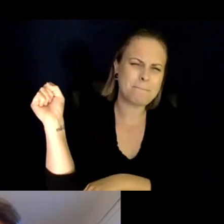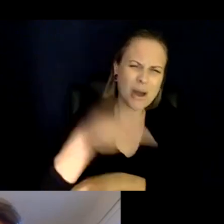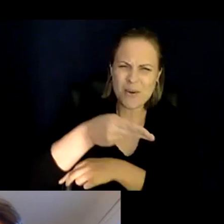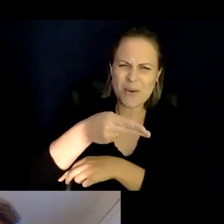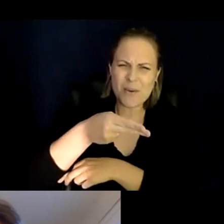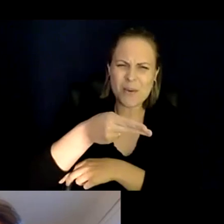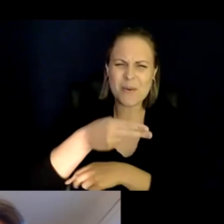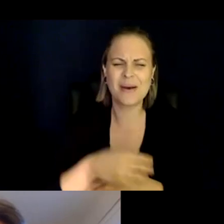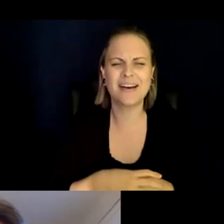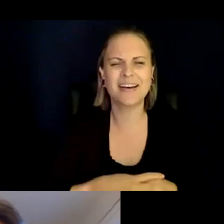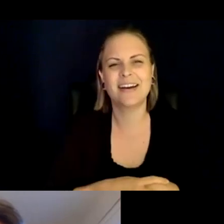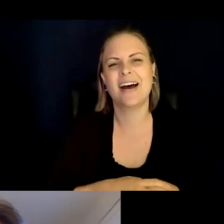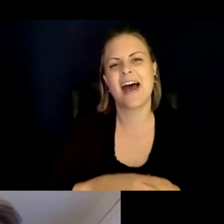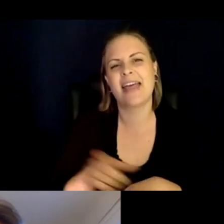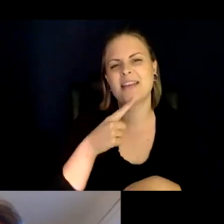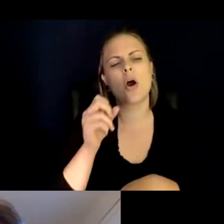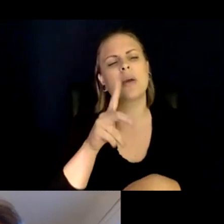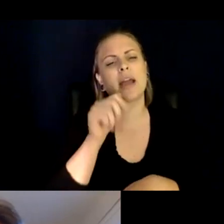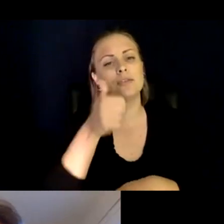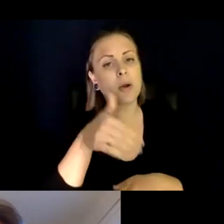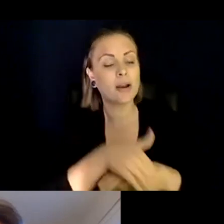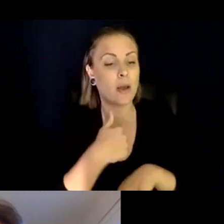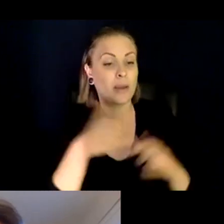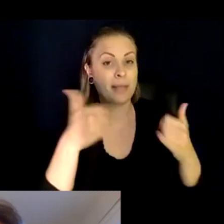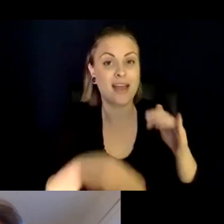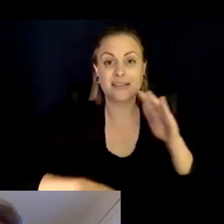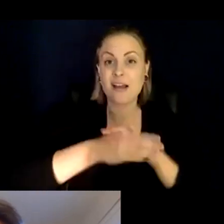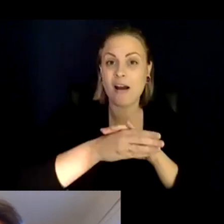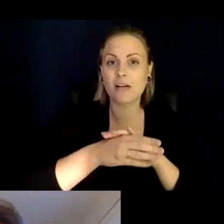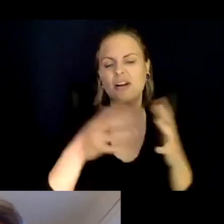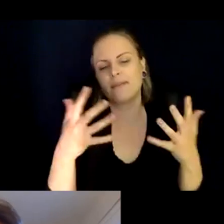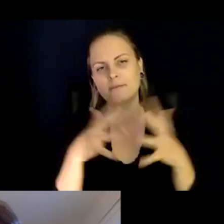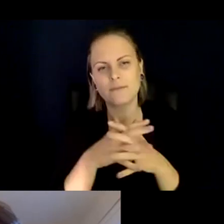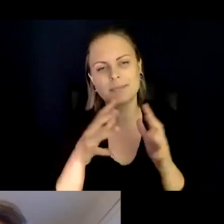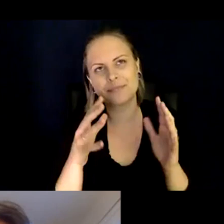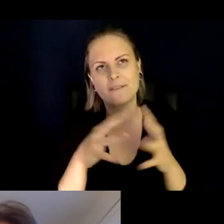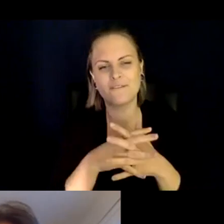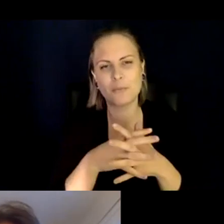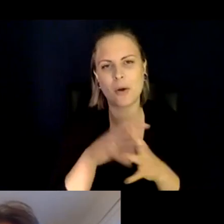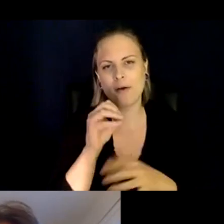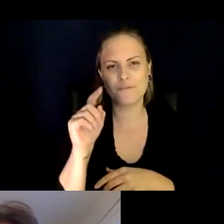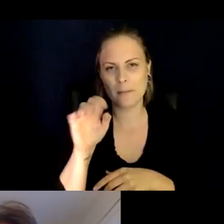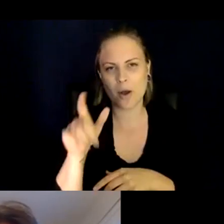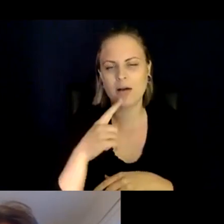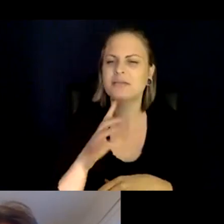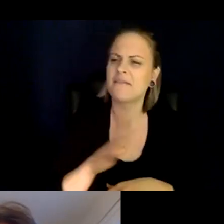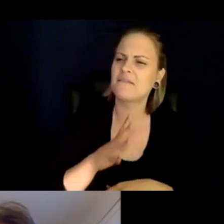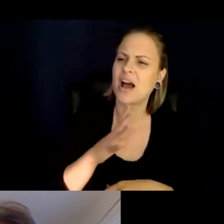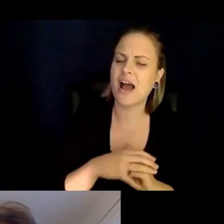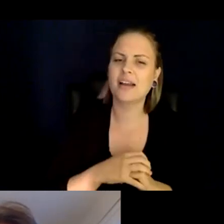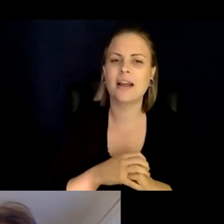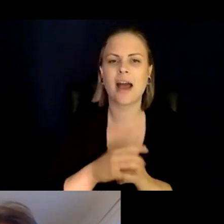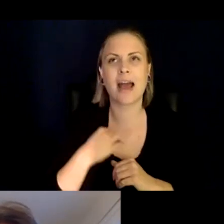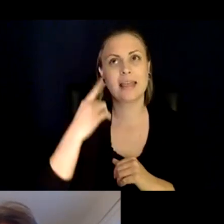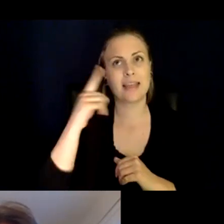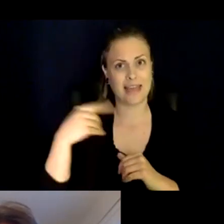easily. And they said, okay, how about tomorrow night we play soccer, football? And oh yeah, fine. And I think they had elementary